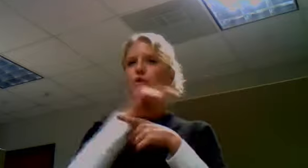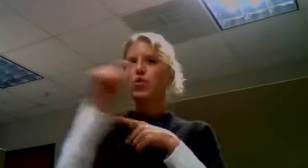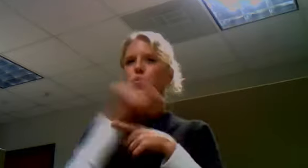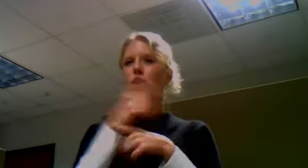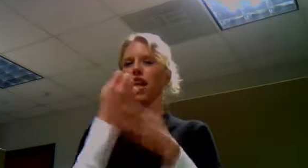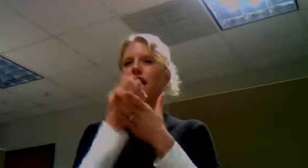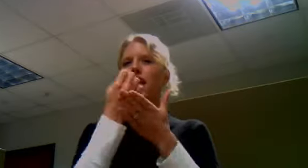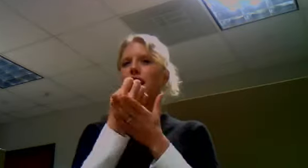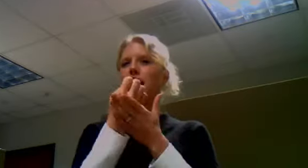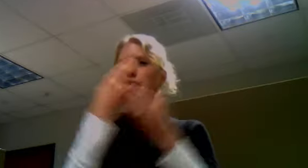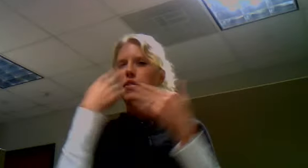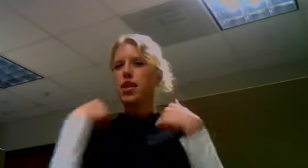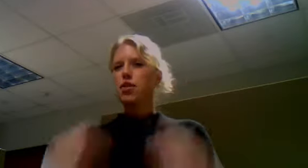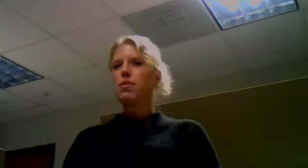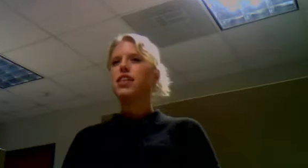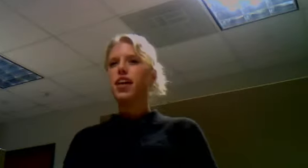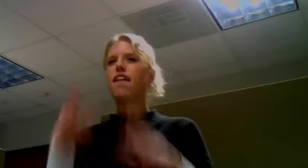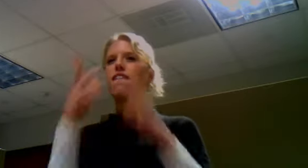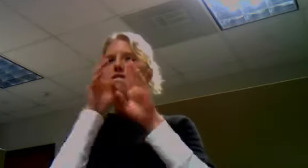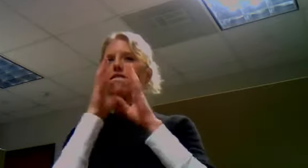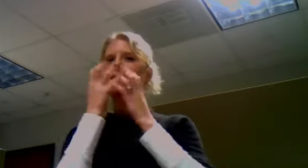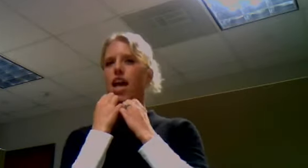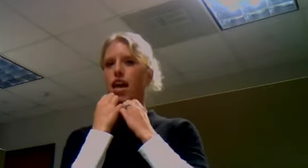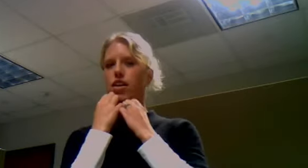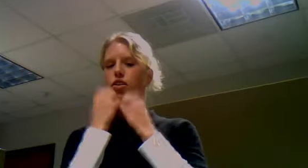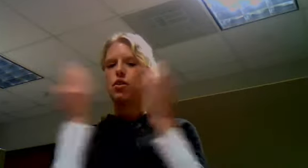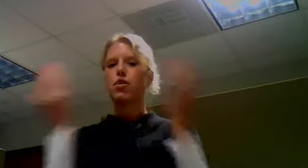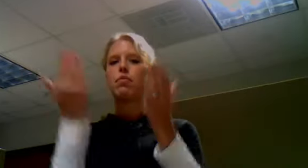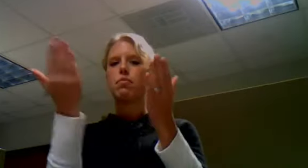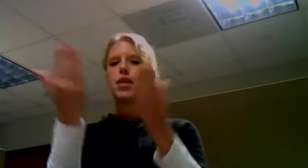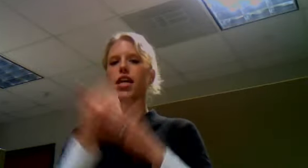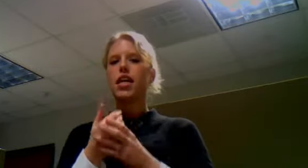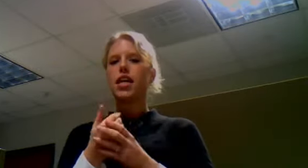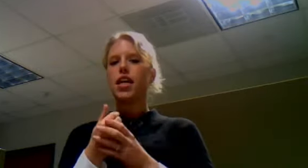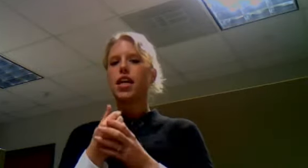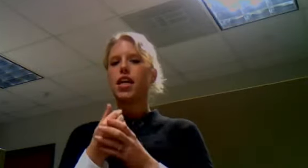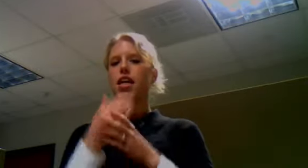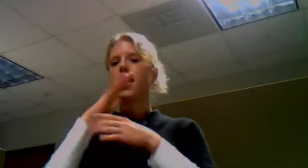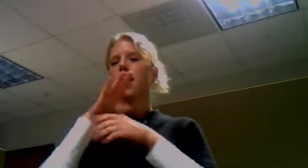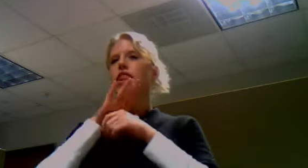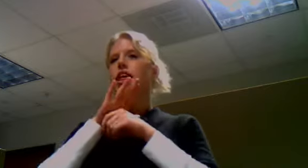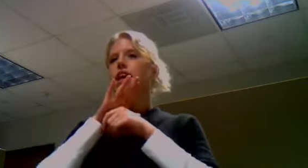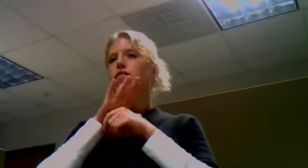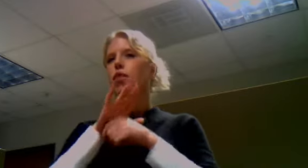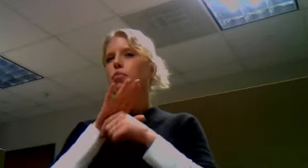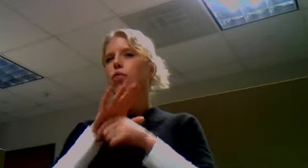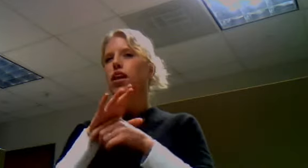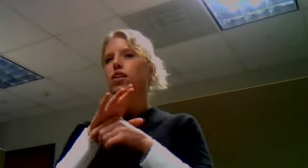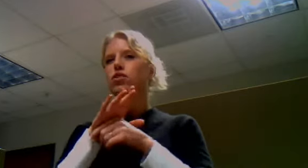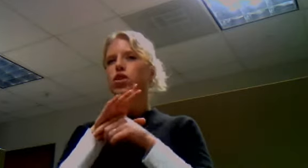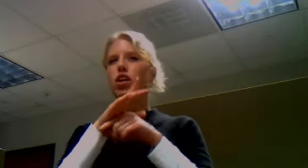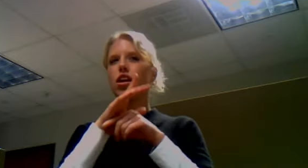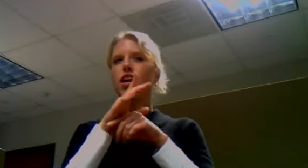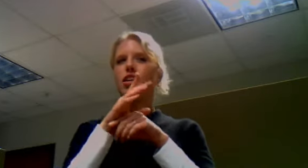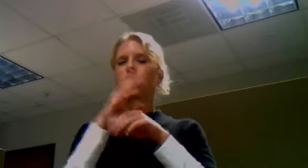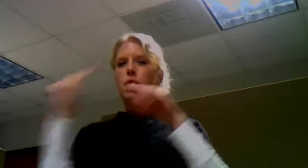humanistic values, and yet he agrees with the high-pressure tactics of Shanghai. So let